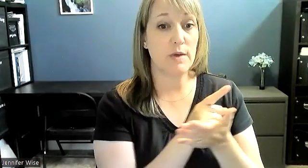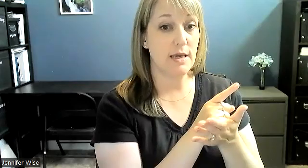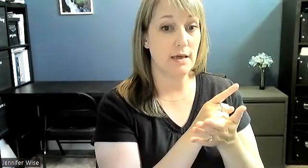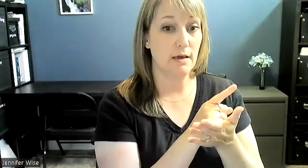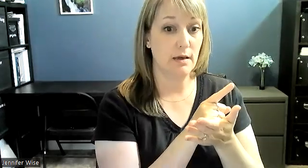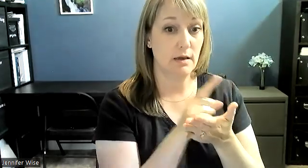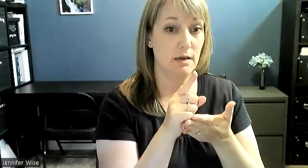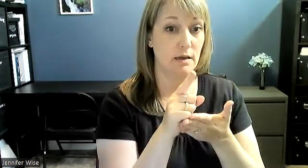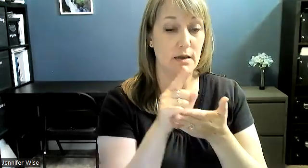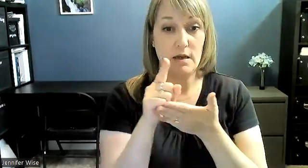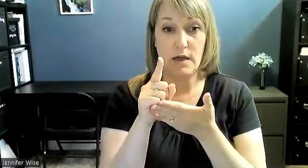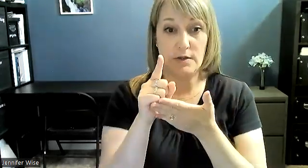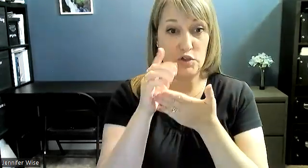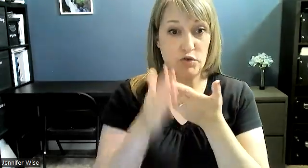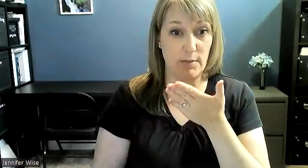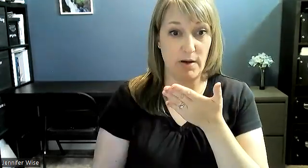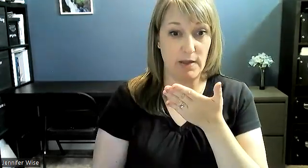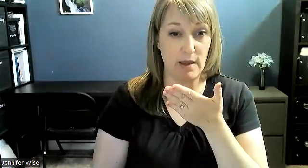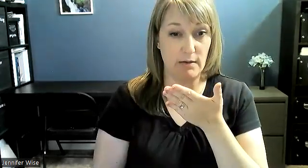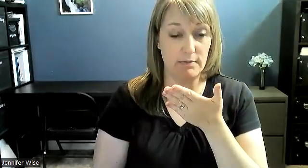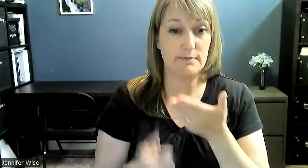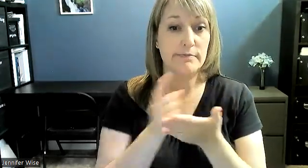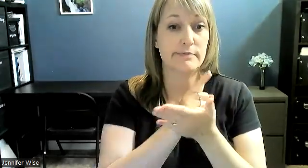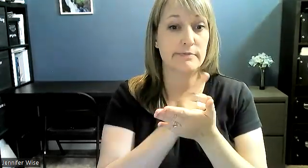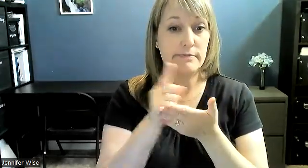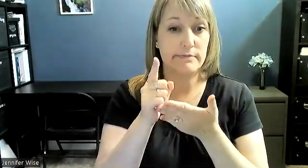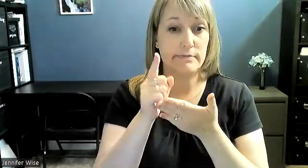week and then you just drop off the end.